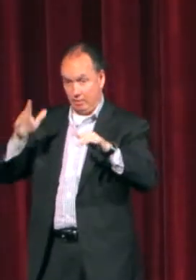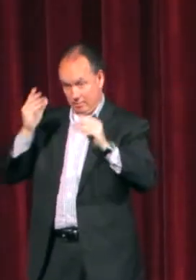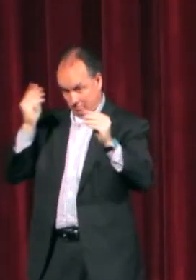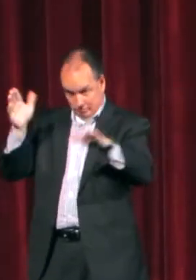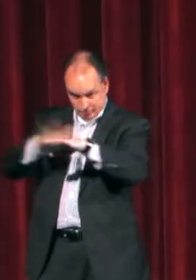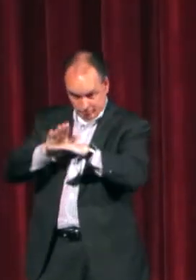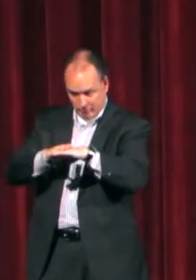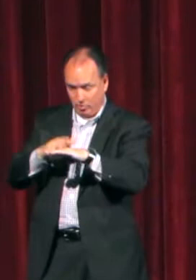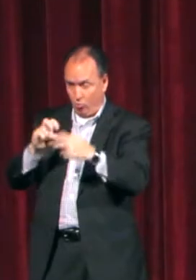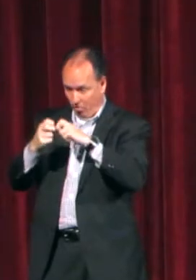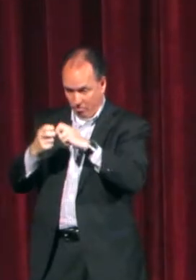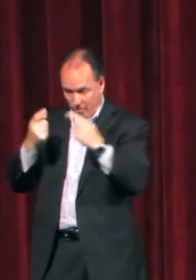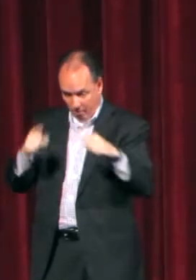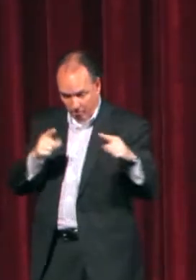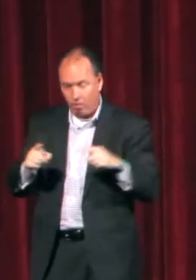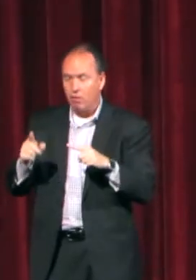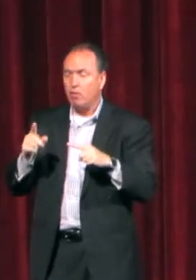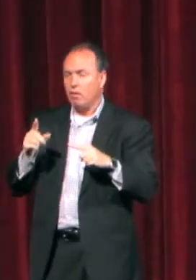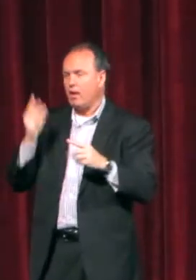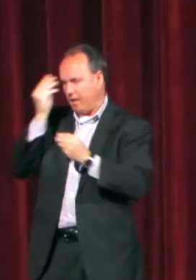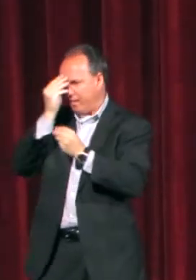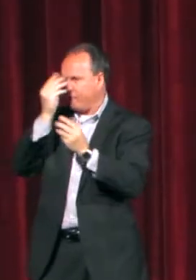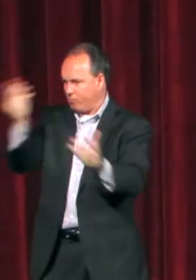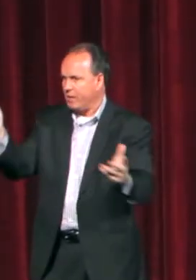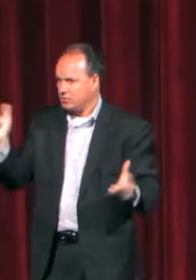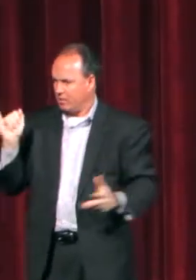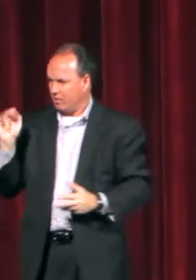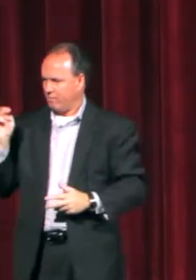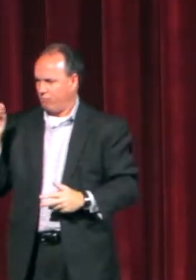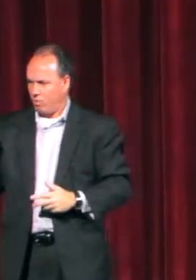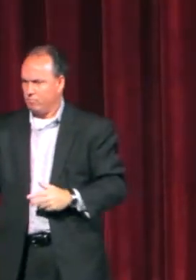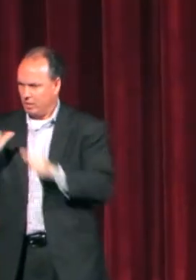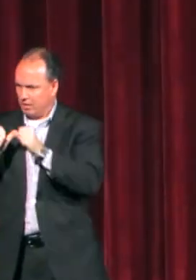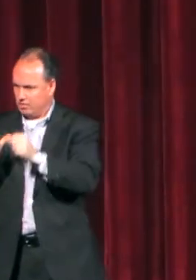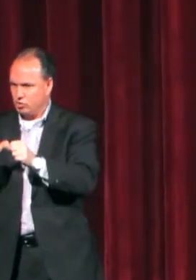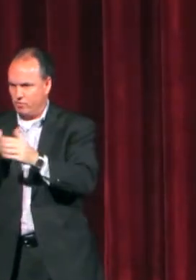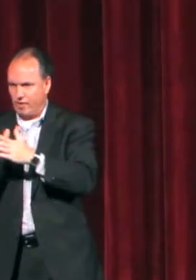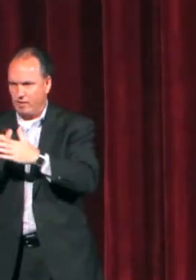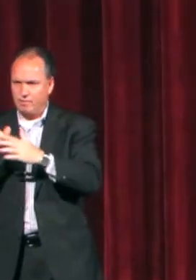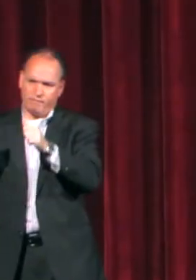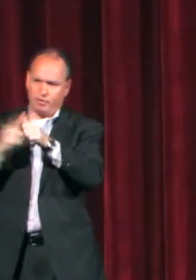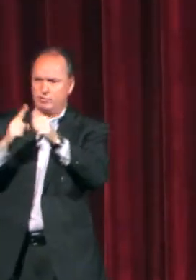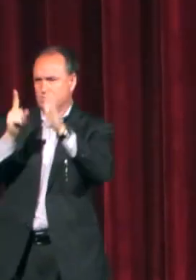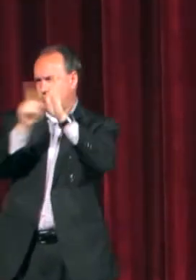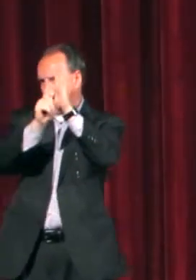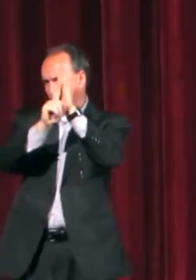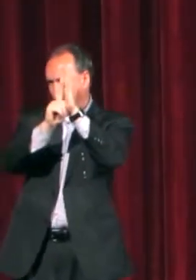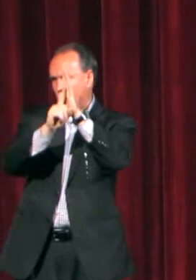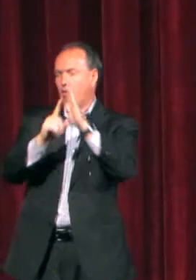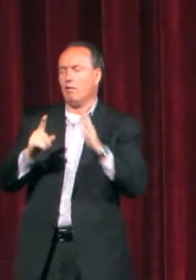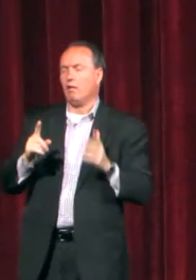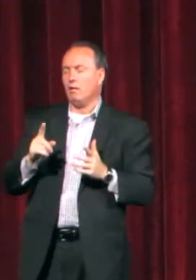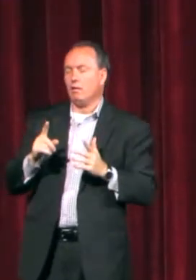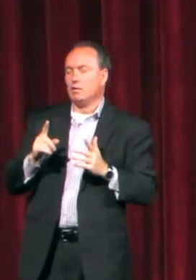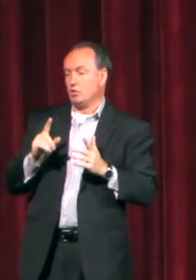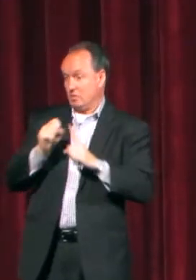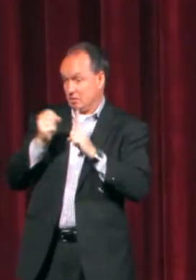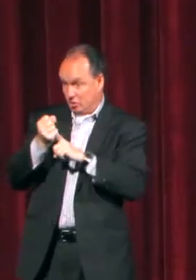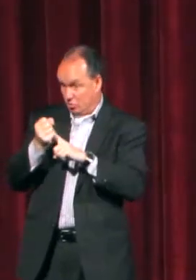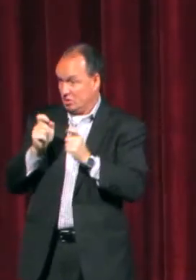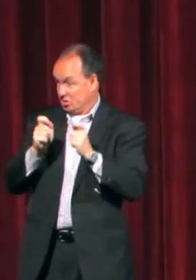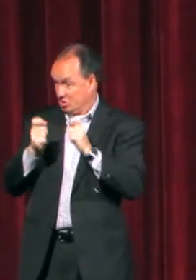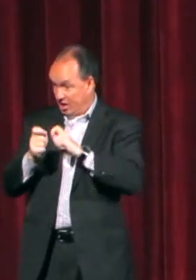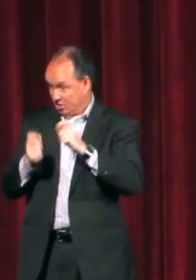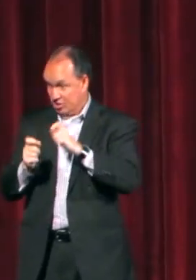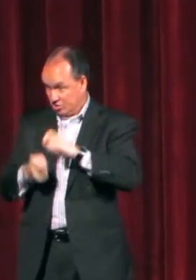have at hand. Inform is simply a continuation of that process. So as the situation